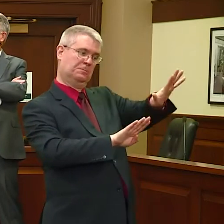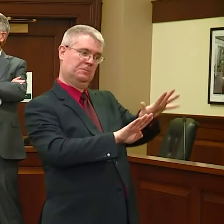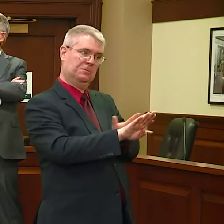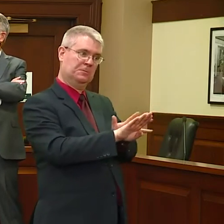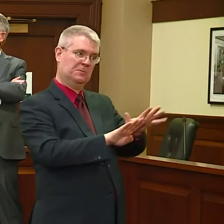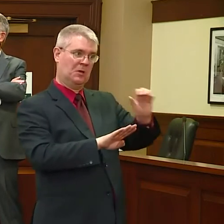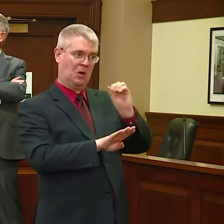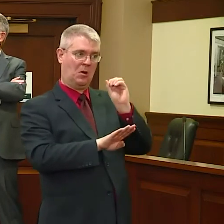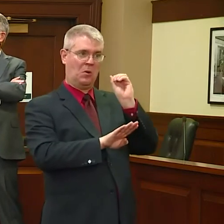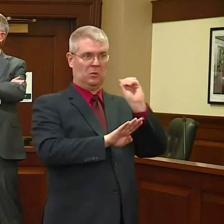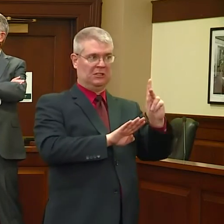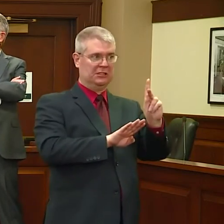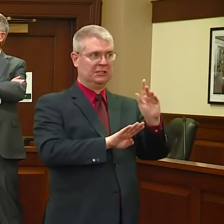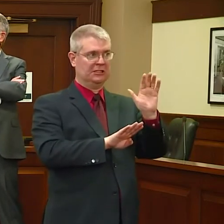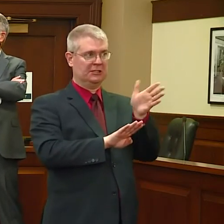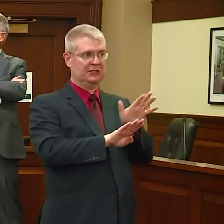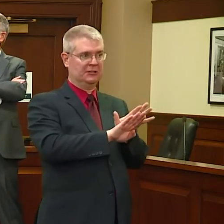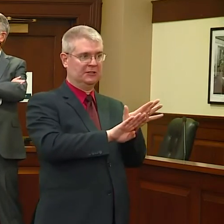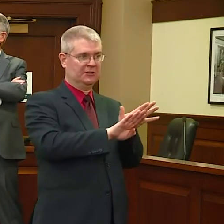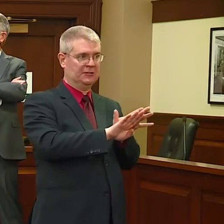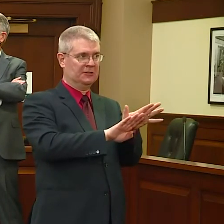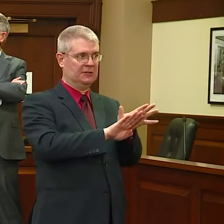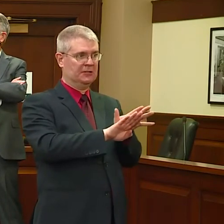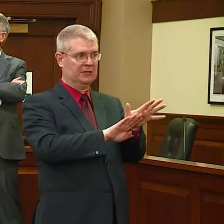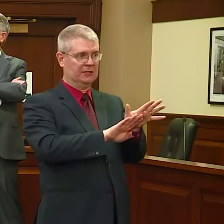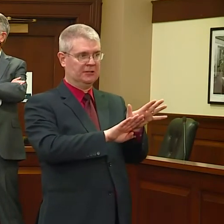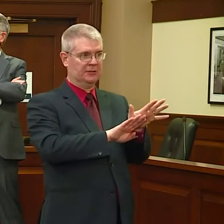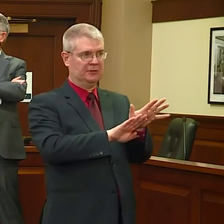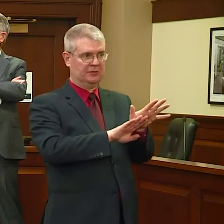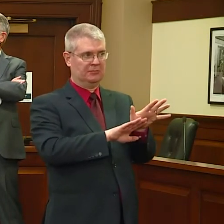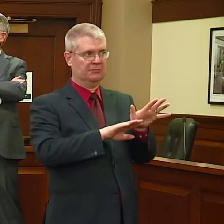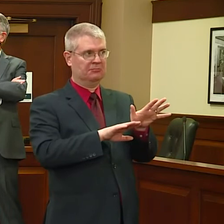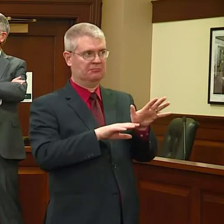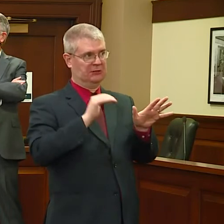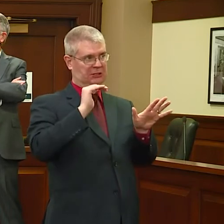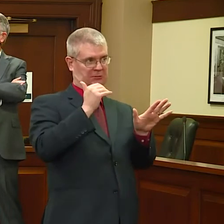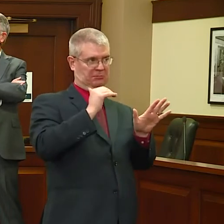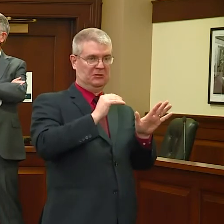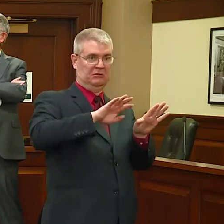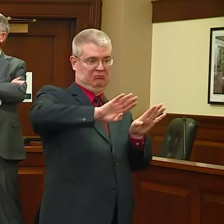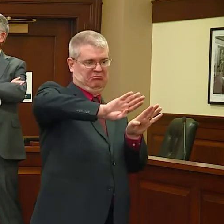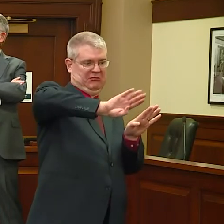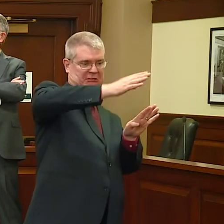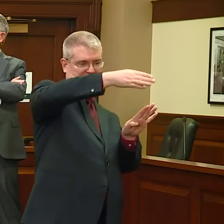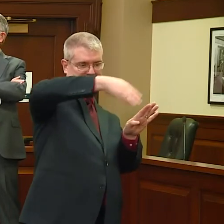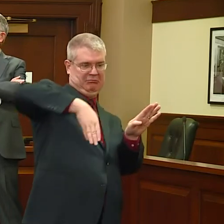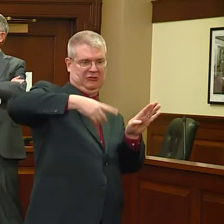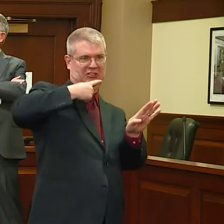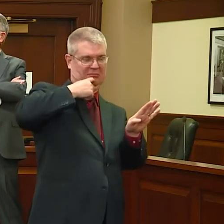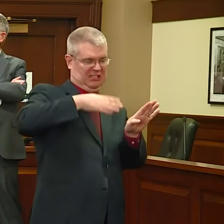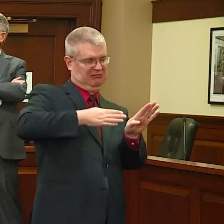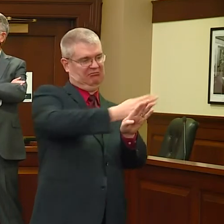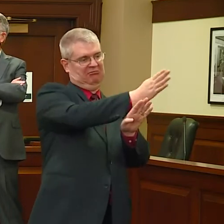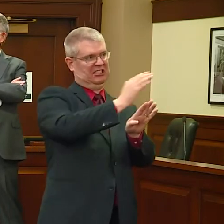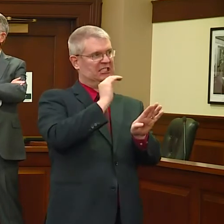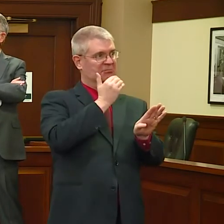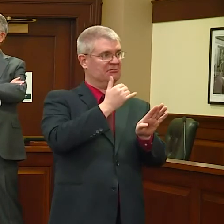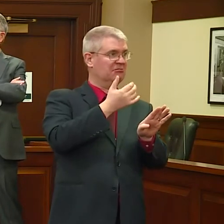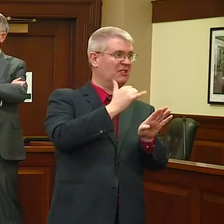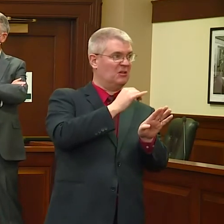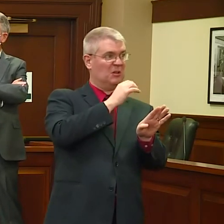other having similar high risk levels. To our west, both Washington and Oregon, who initially,